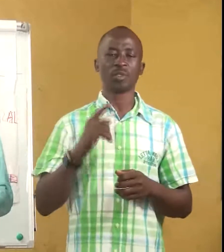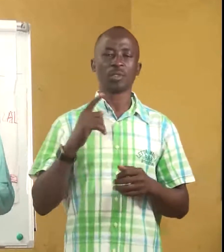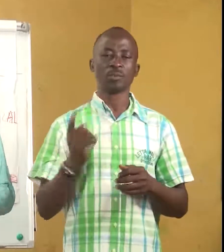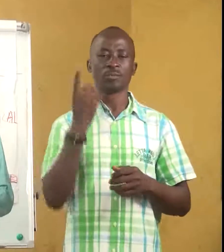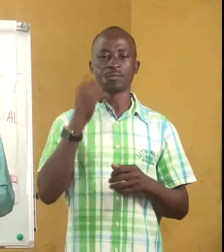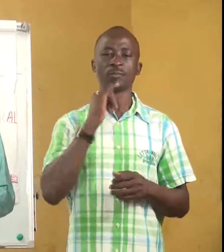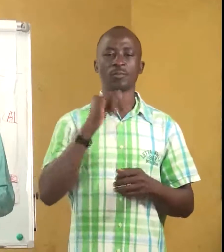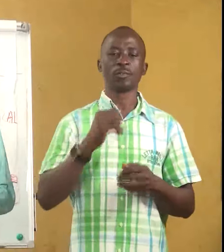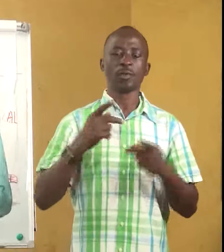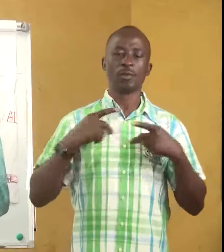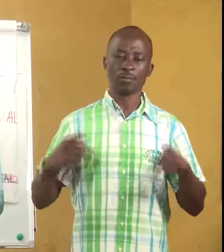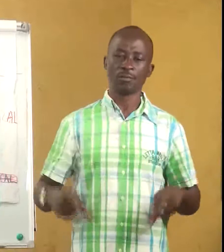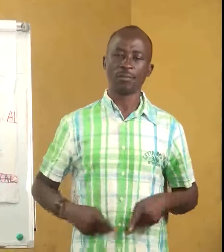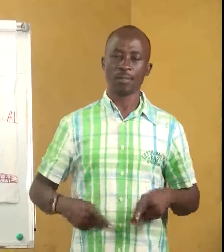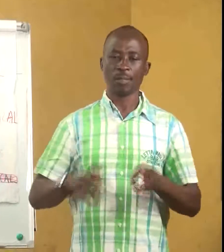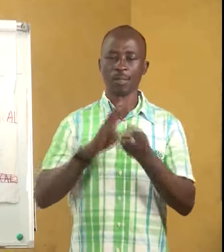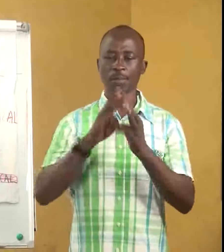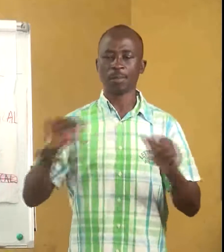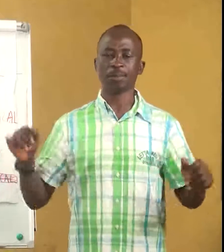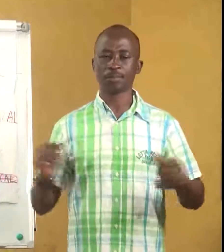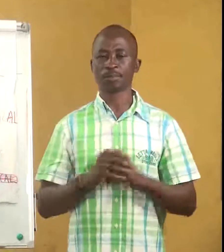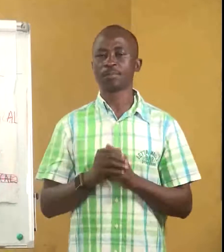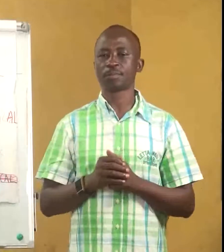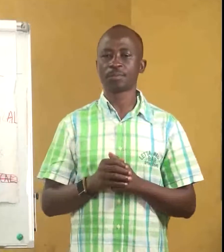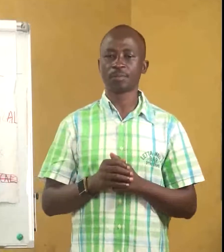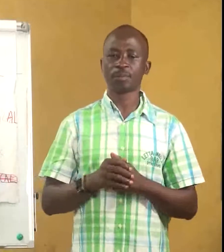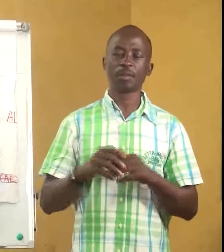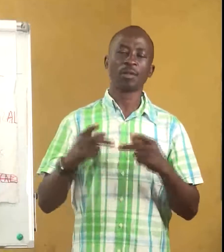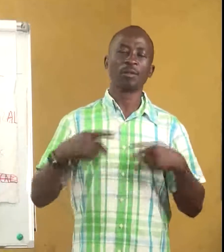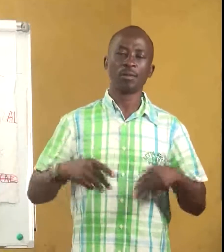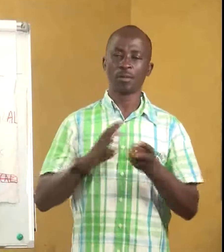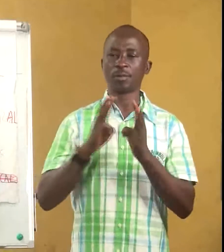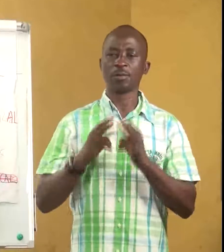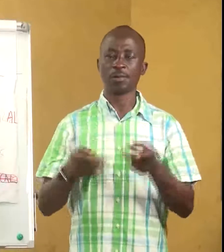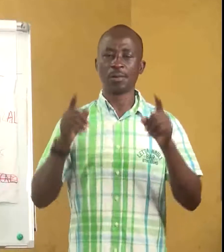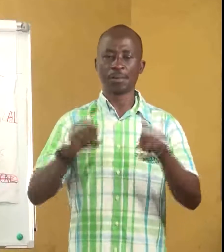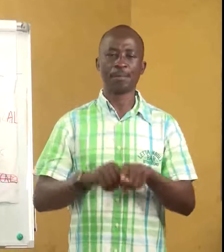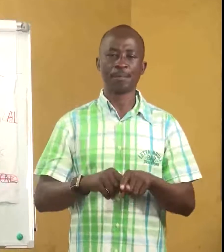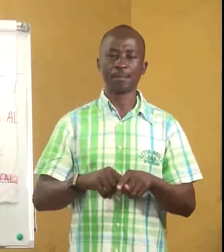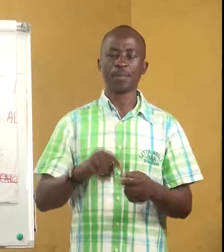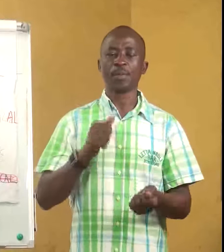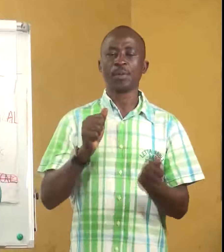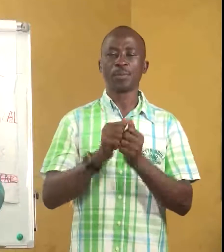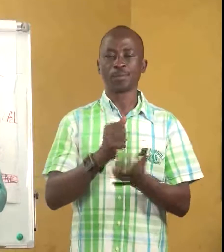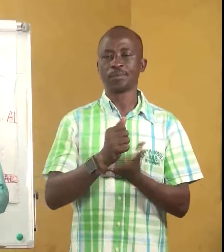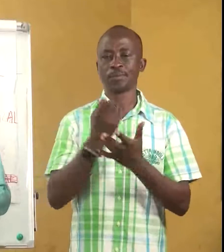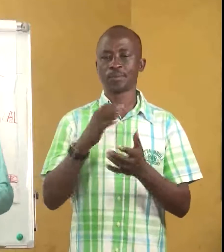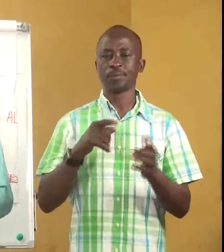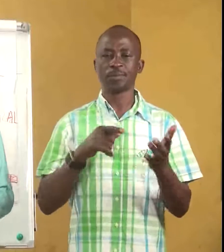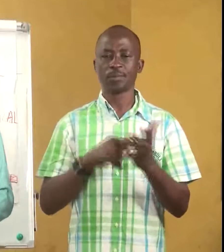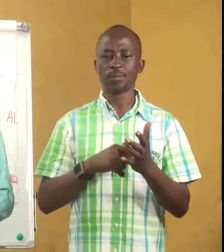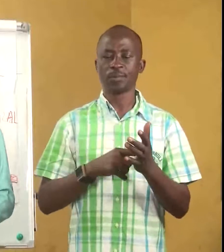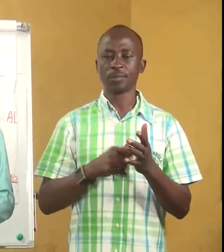is physical weathering. Physical weathering occurs with the help of the